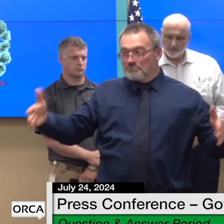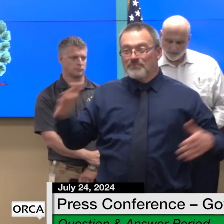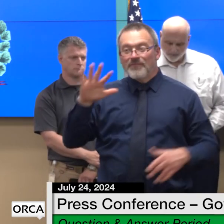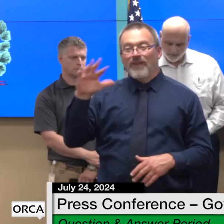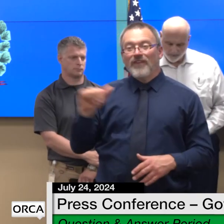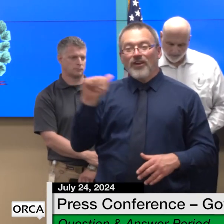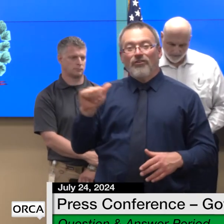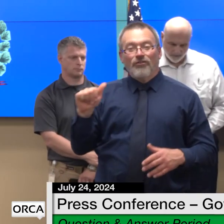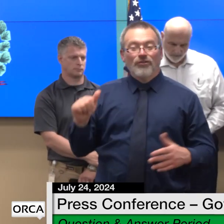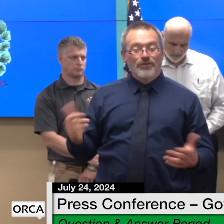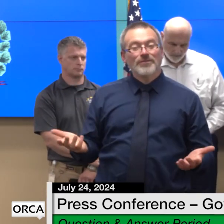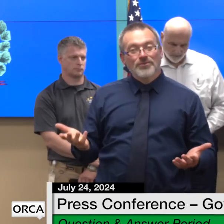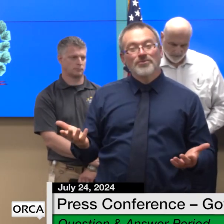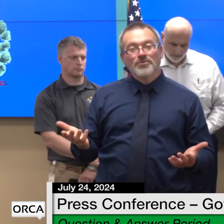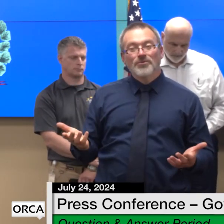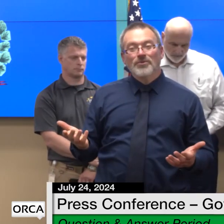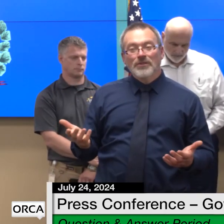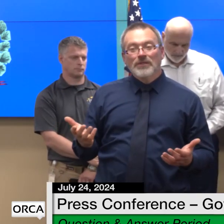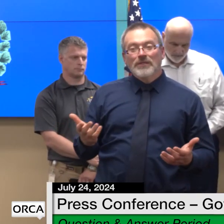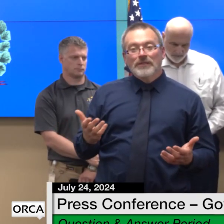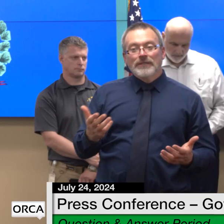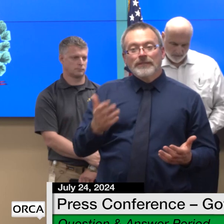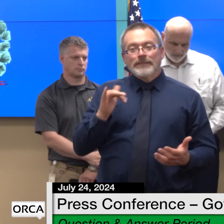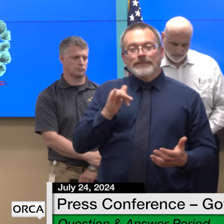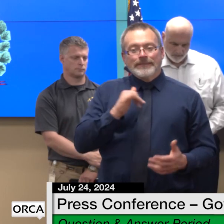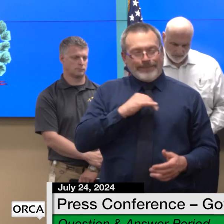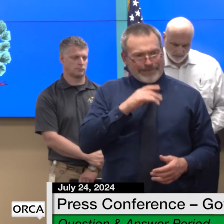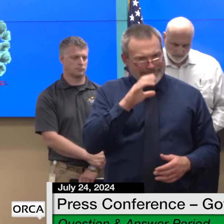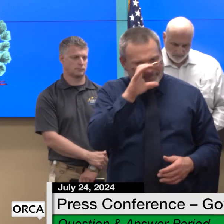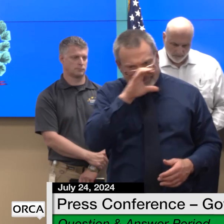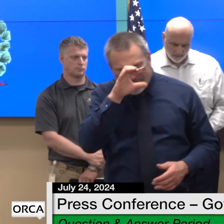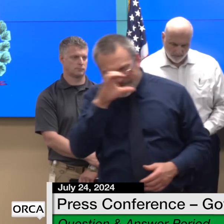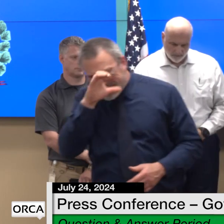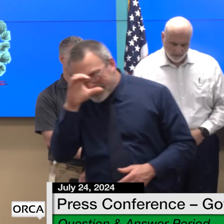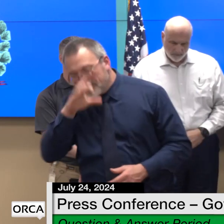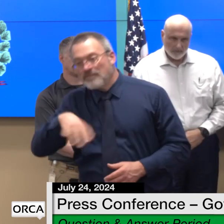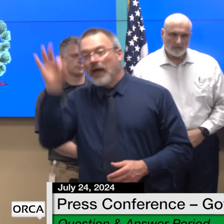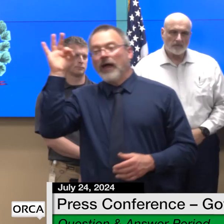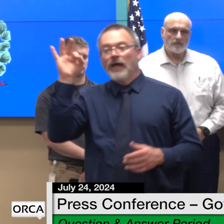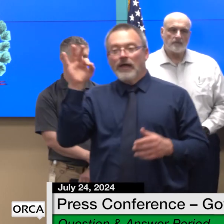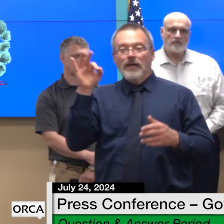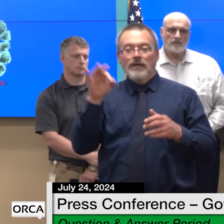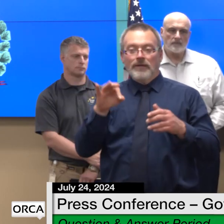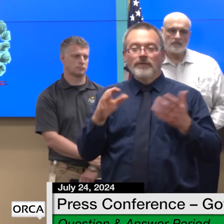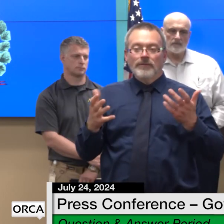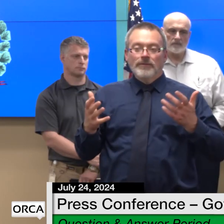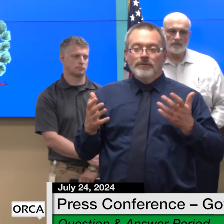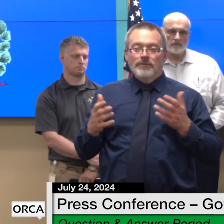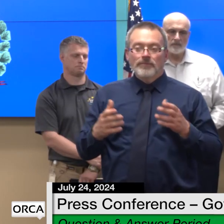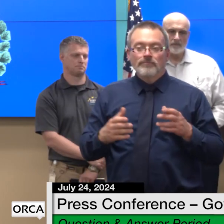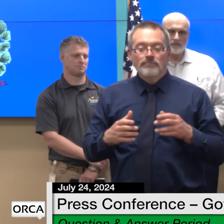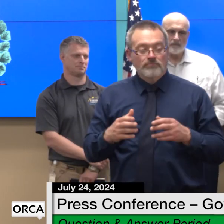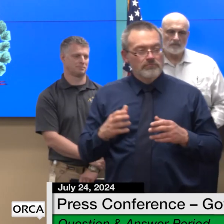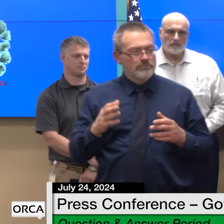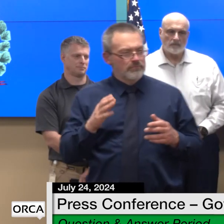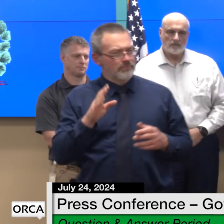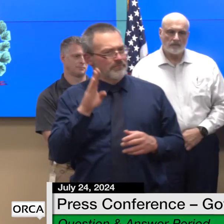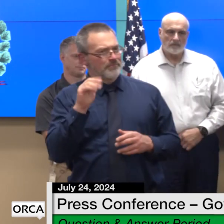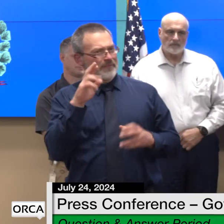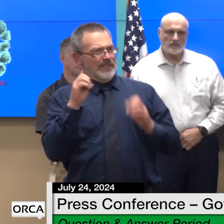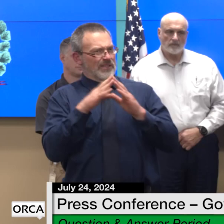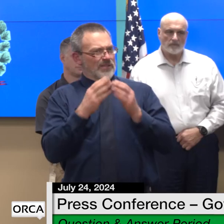look for more of those opportunities in strategic locations throughout Vermont. What's the Barrie solution?